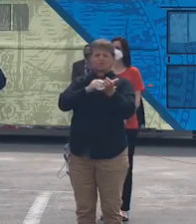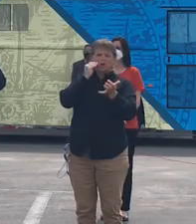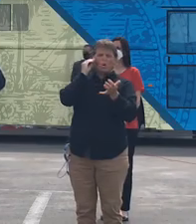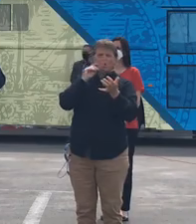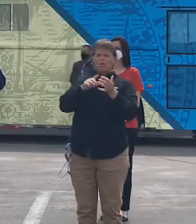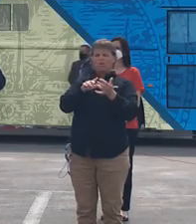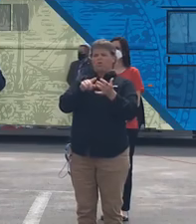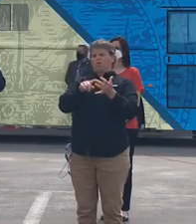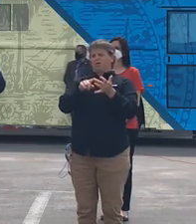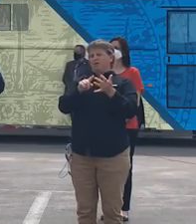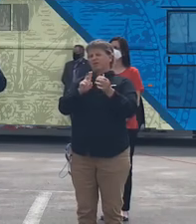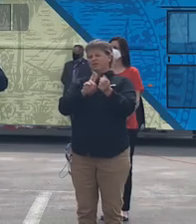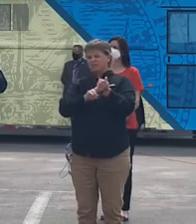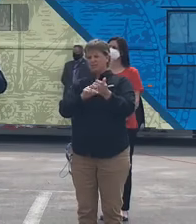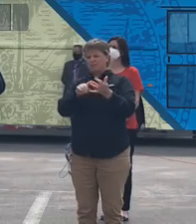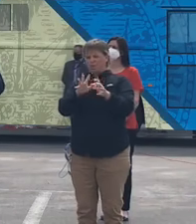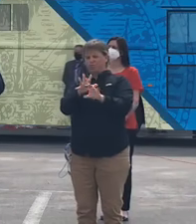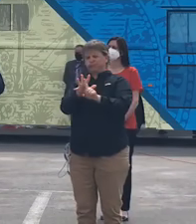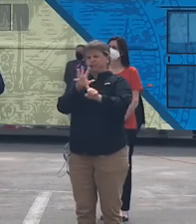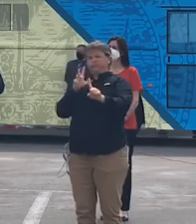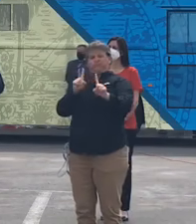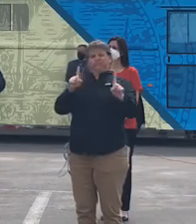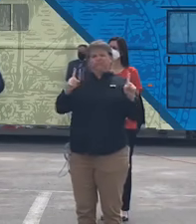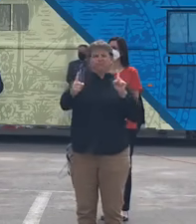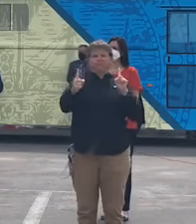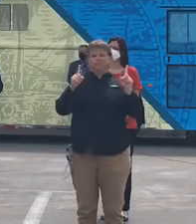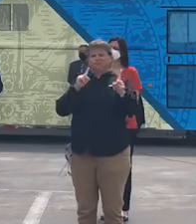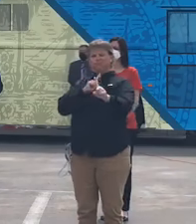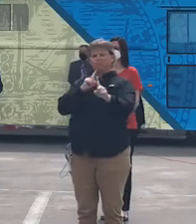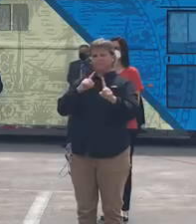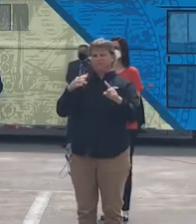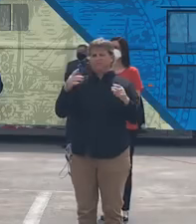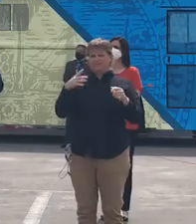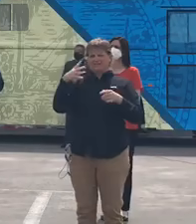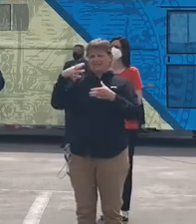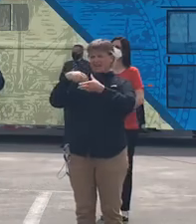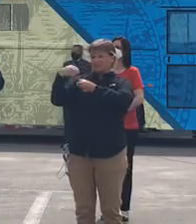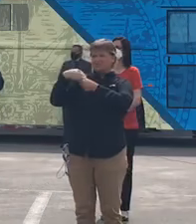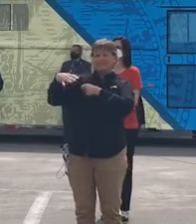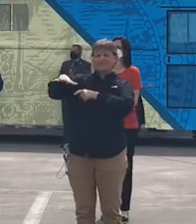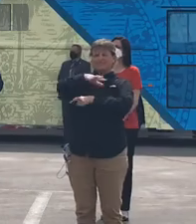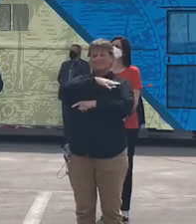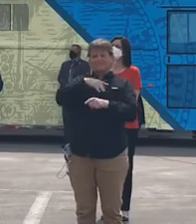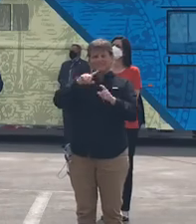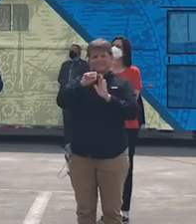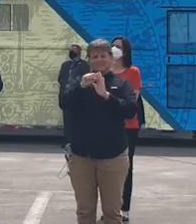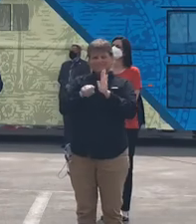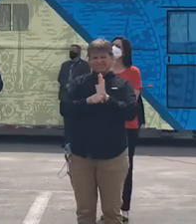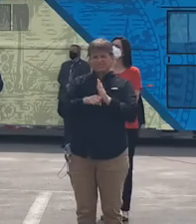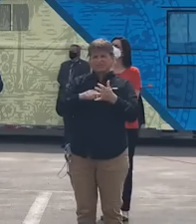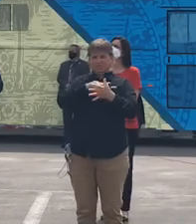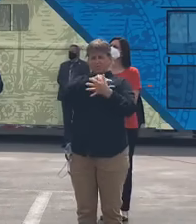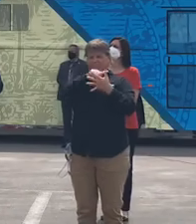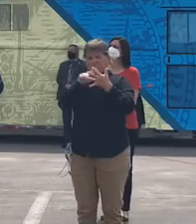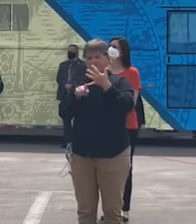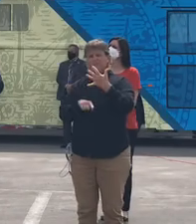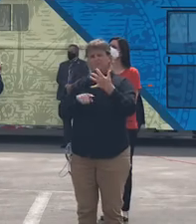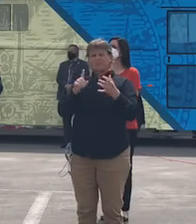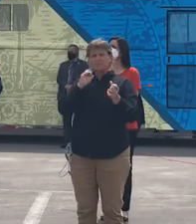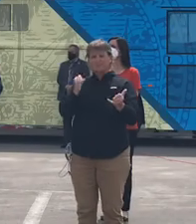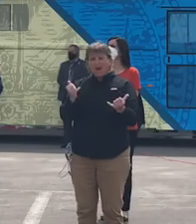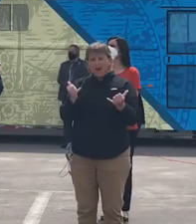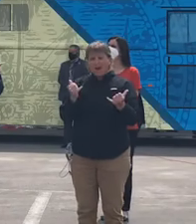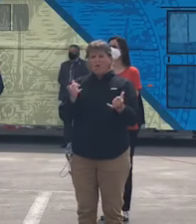and prevent the introduction from outside of Florida, the virus's introduction. We have now screened over